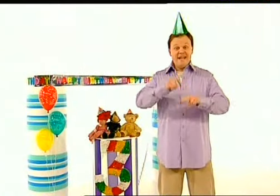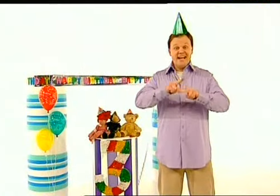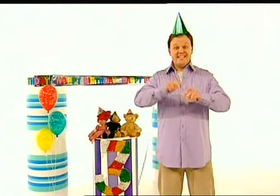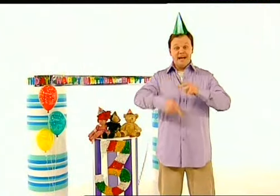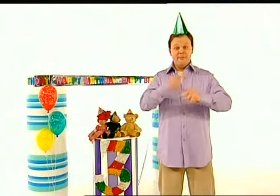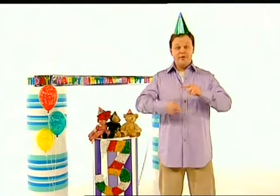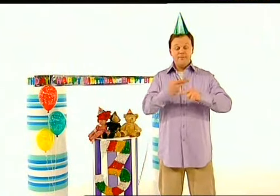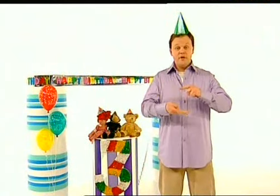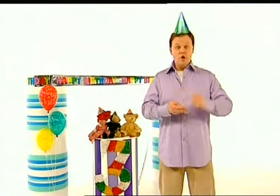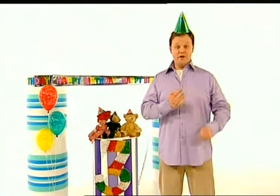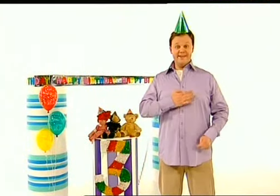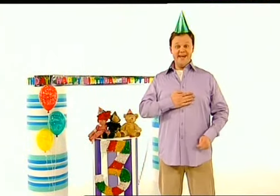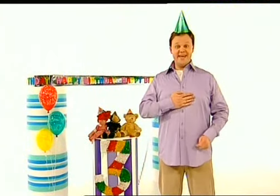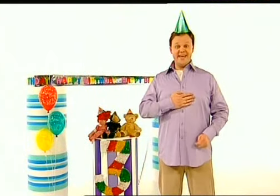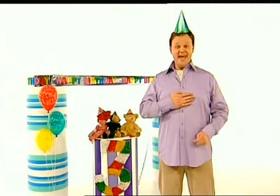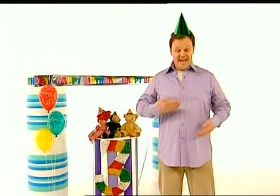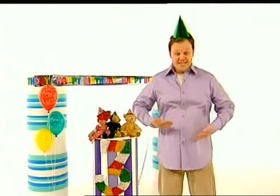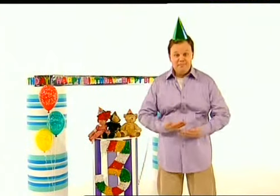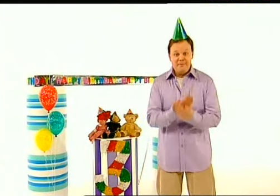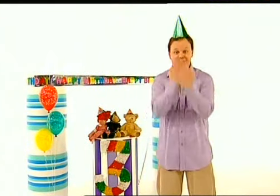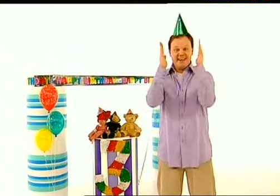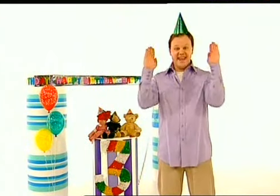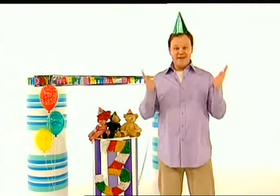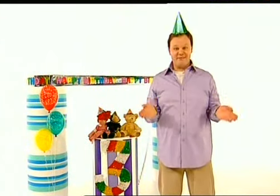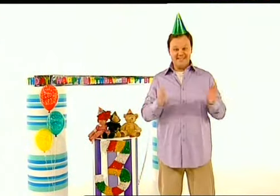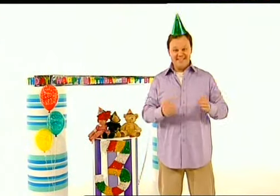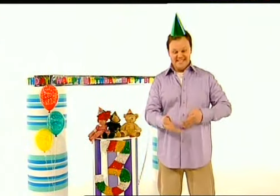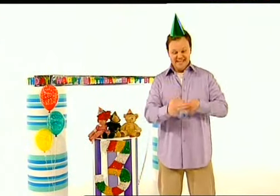Grandad Tumble will like his birthday present.